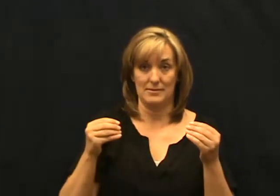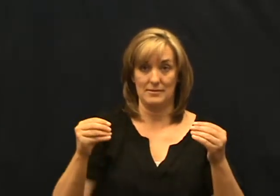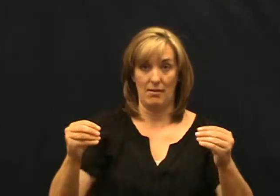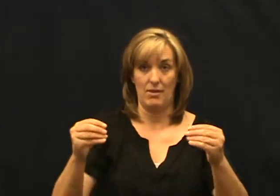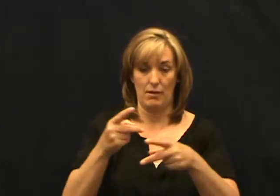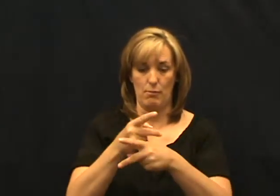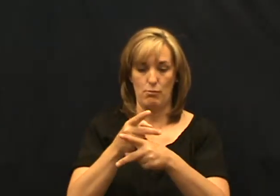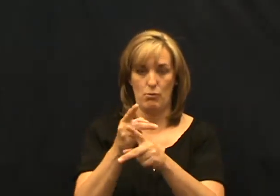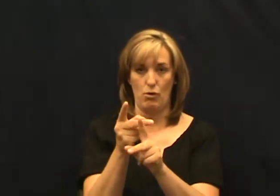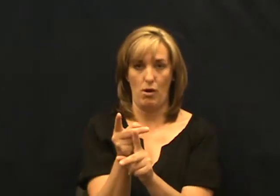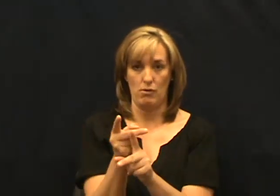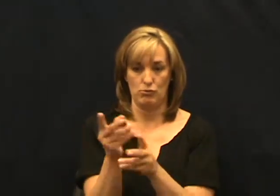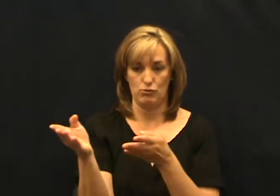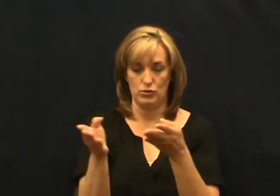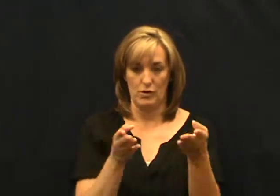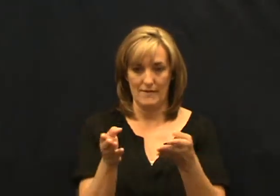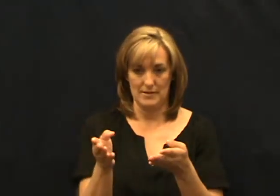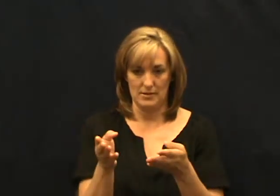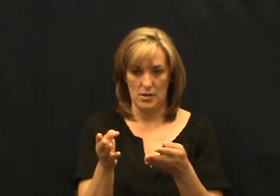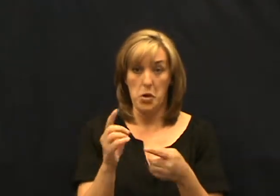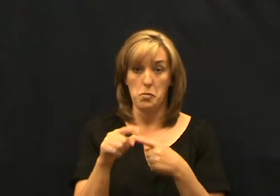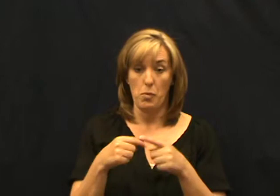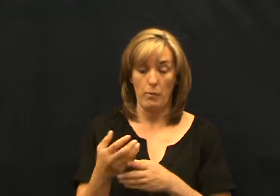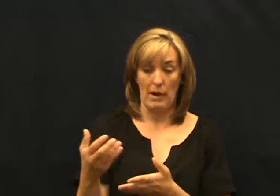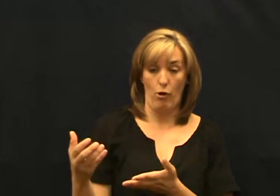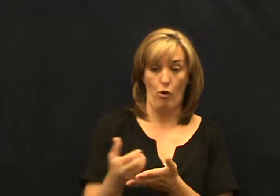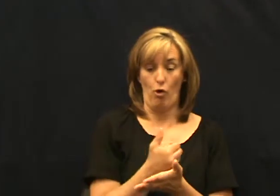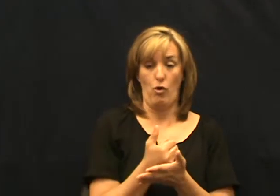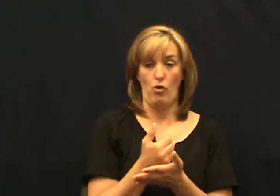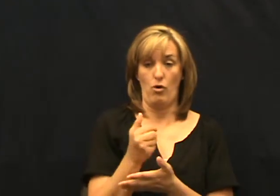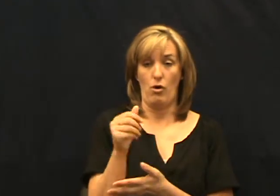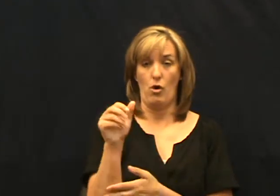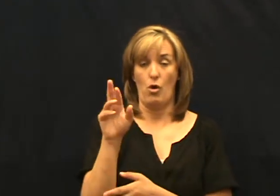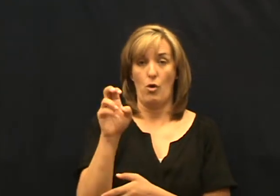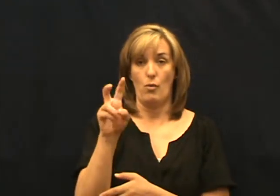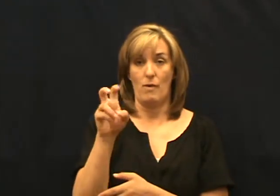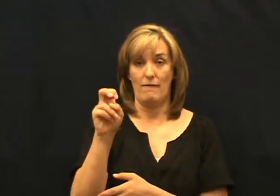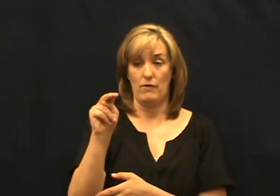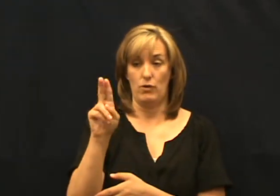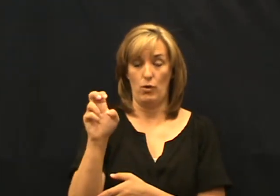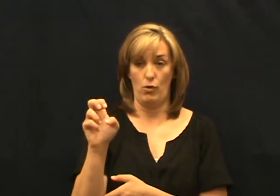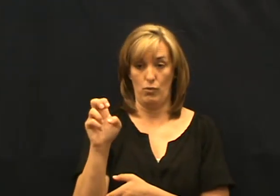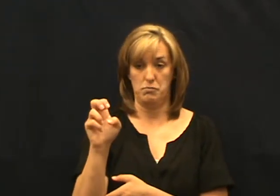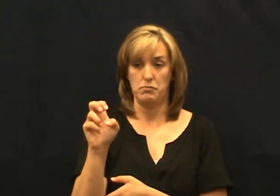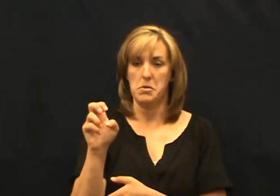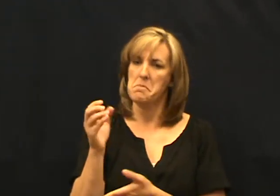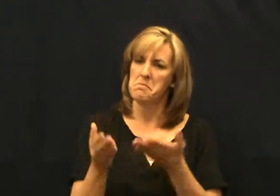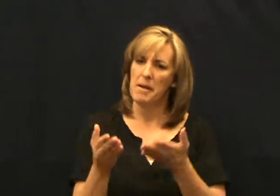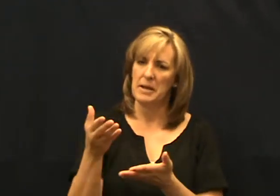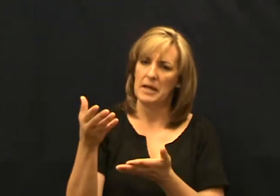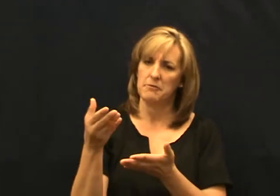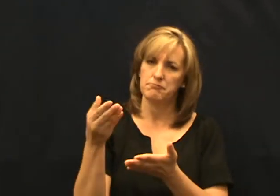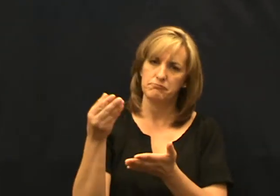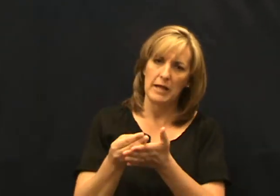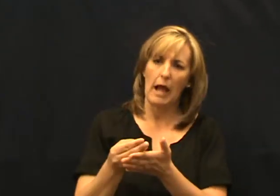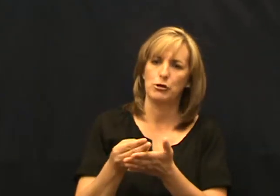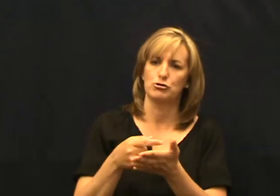a revenue, we might get cash right away, or we might have an agreement where we sell on credit and we don't get the cash right